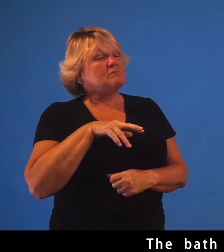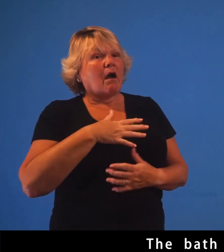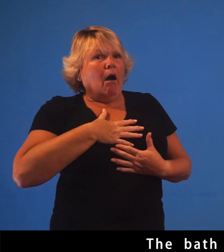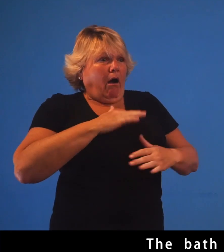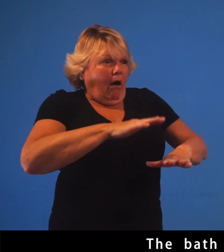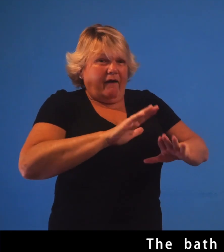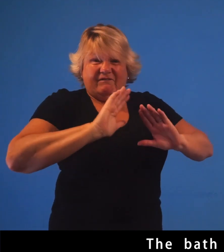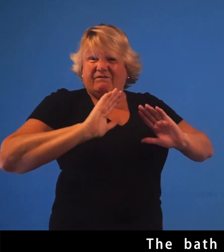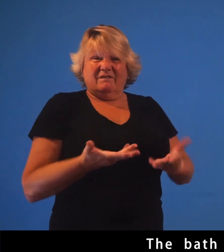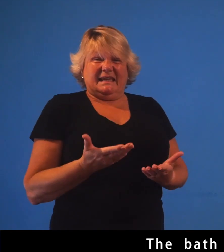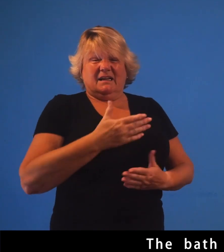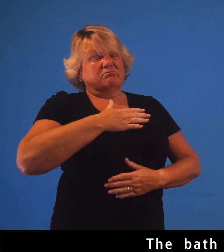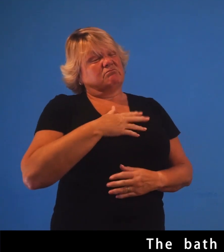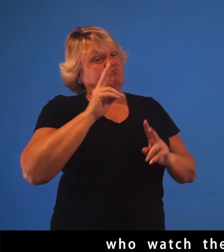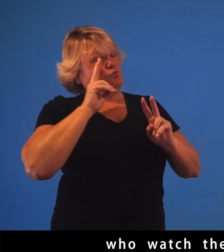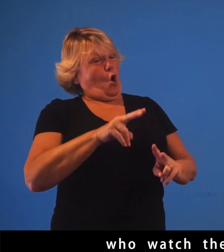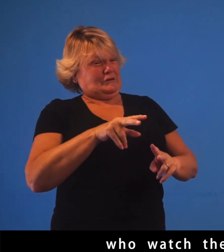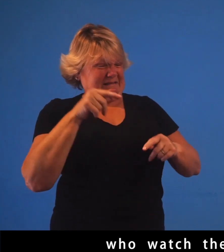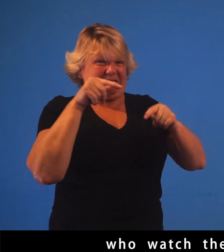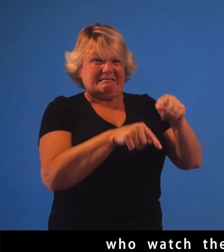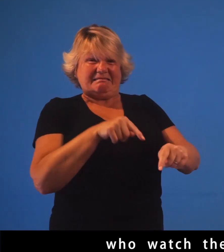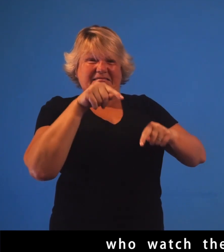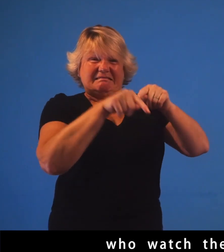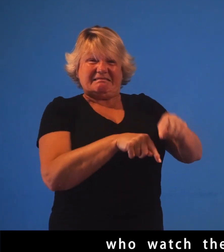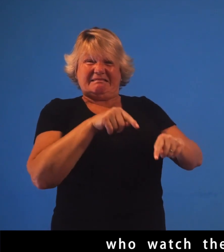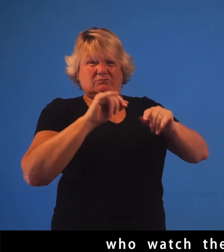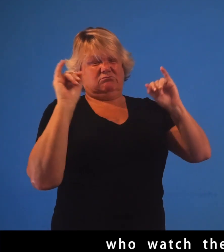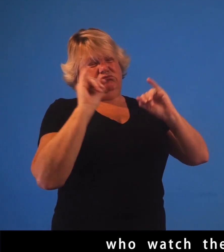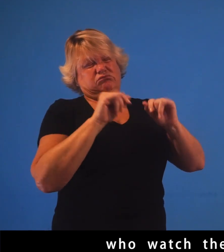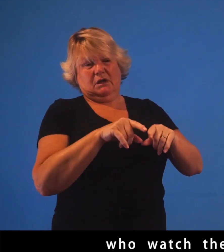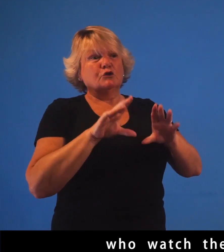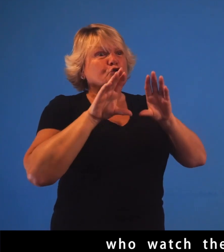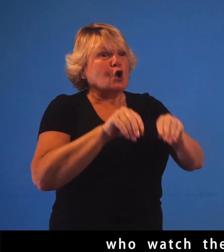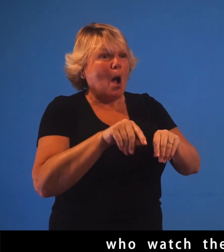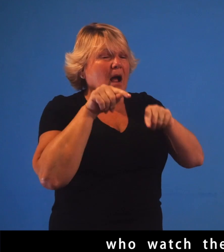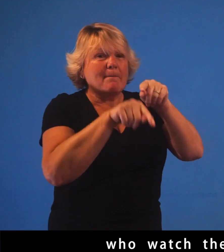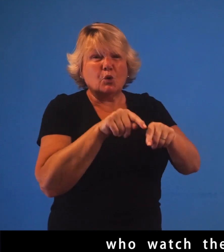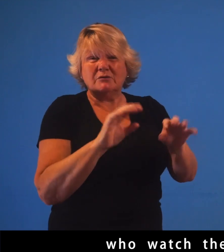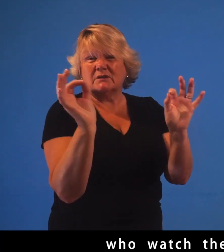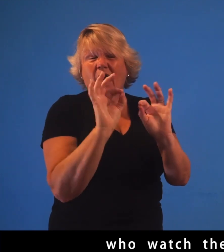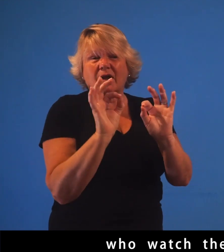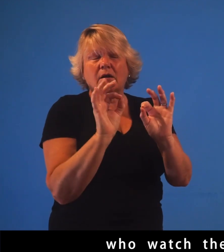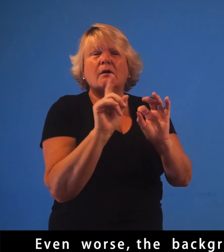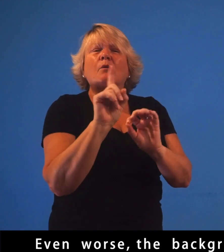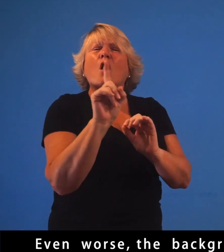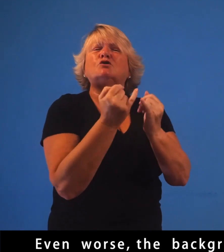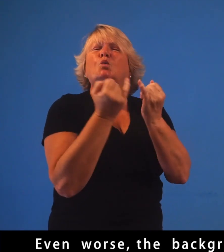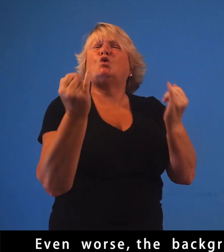4 unsympathetic soldiers who watch the terrorising scene but do nothing to stop the